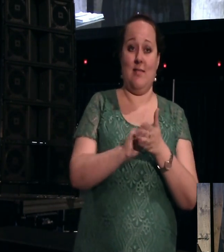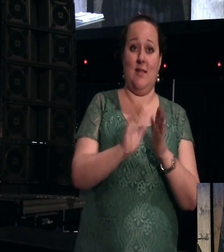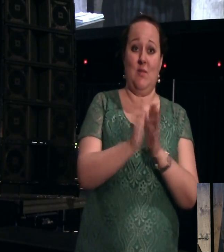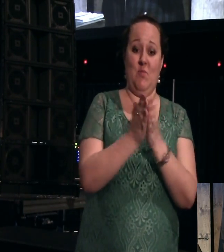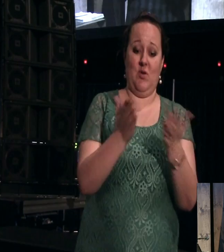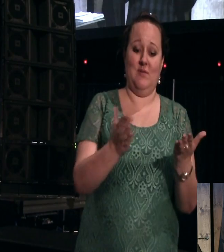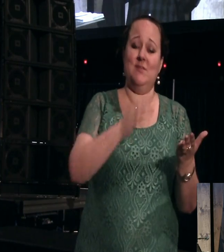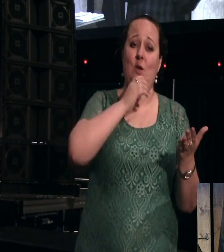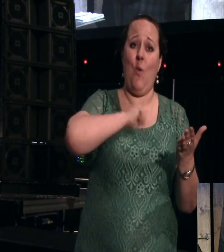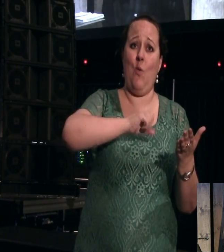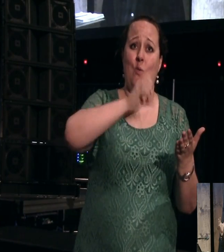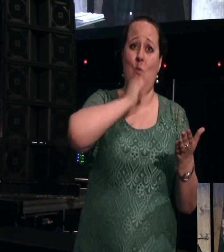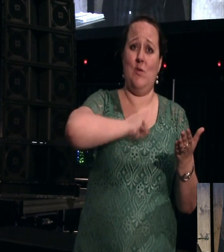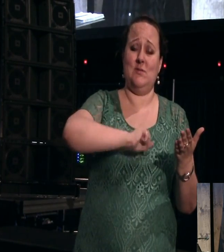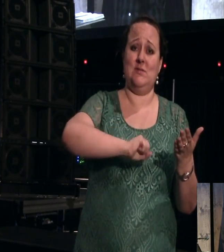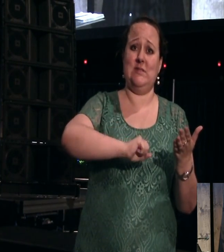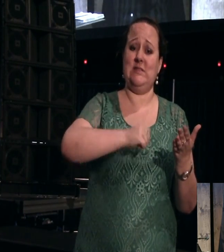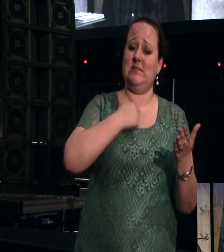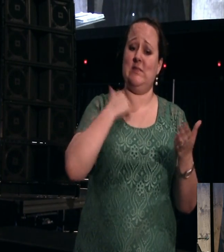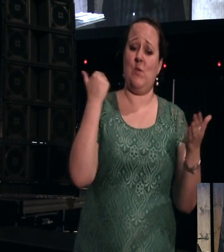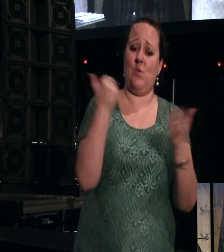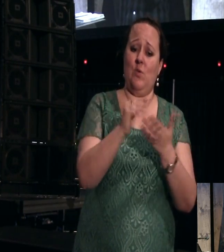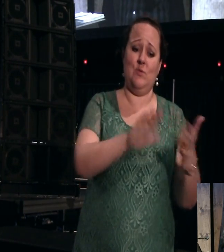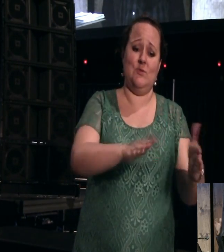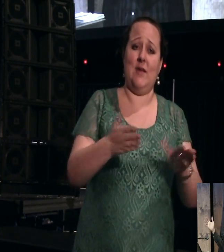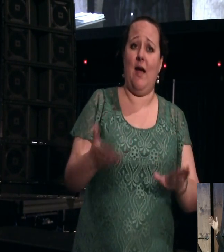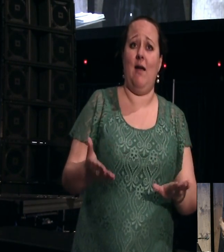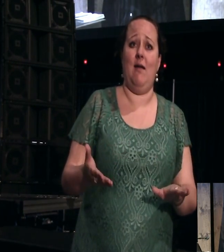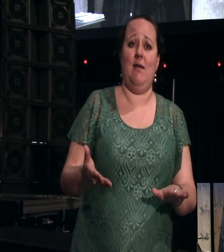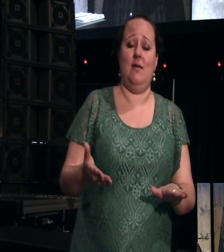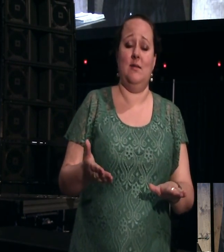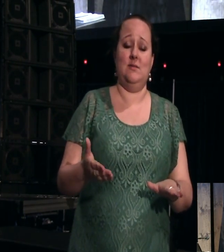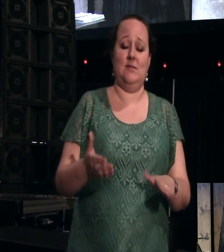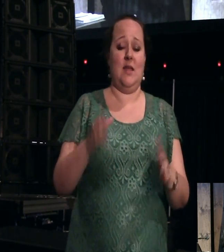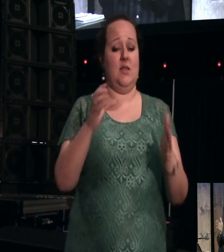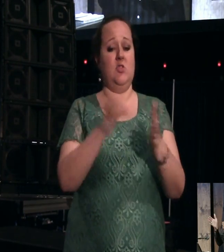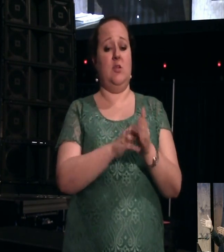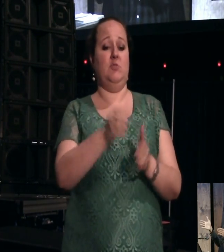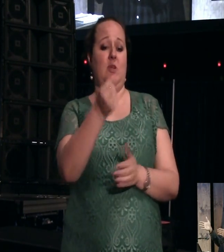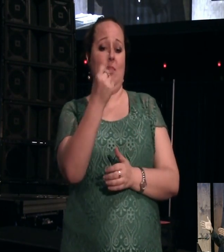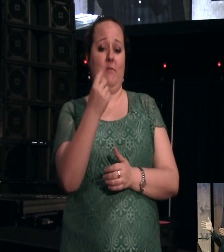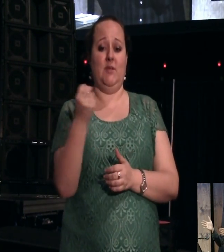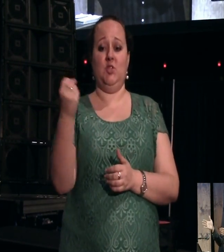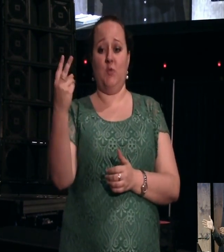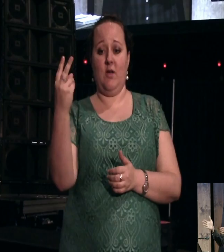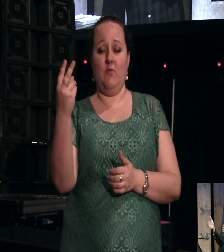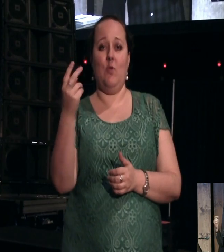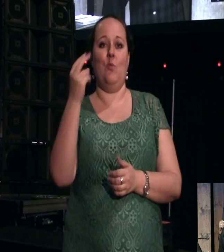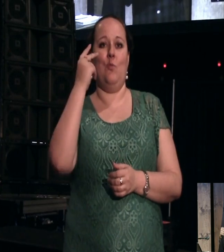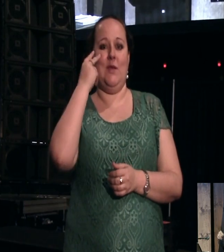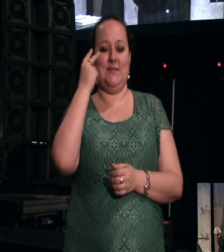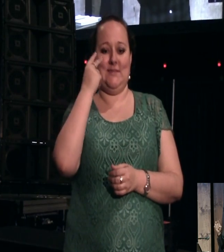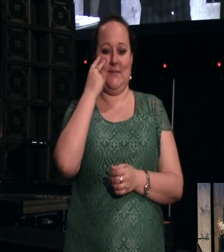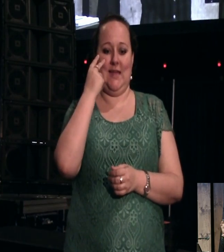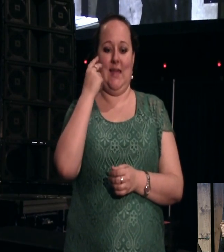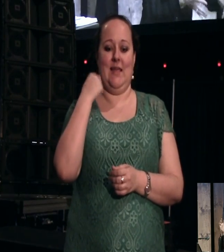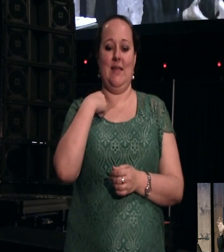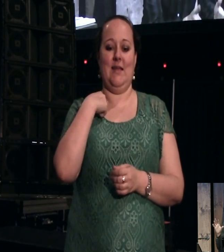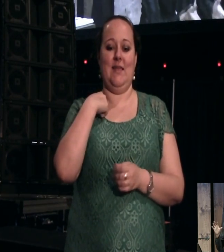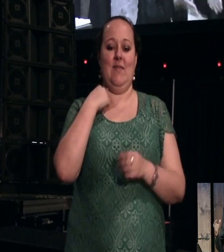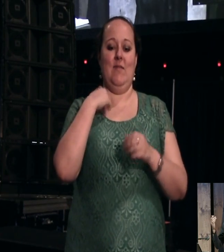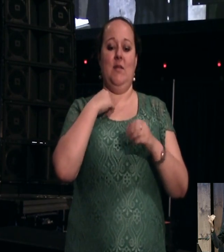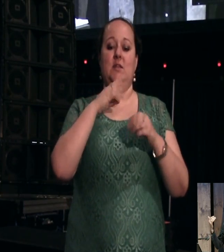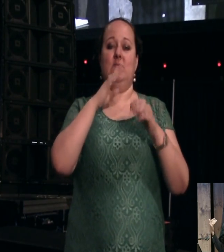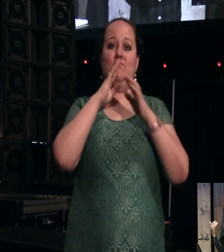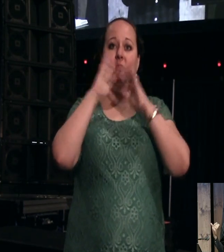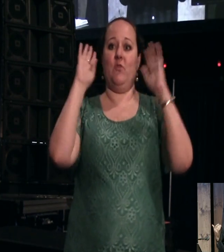because Solomon, as he writes Ecclesiastes, is old in age. He's nearing the end of his life. And right here in chapters